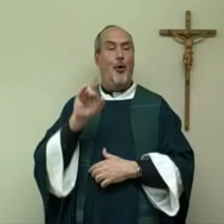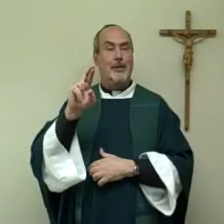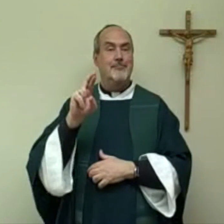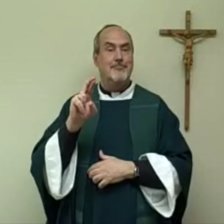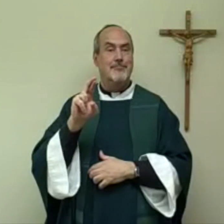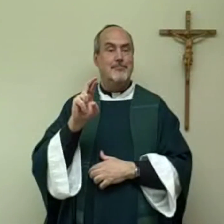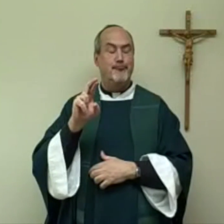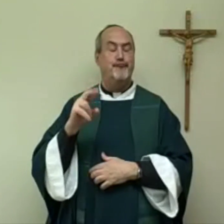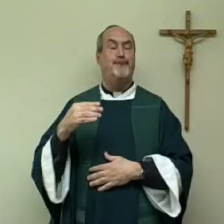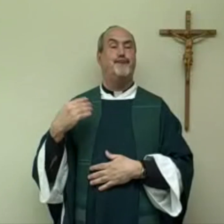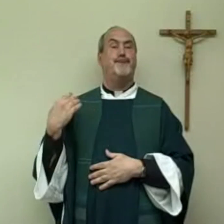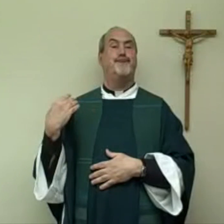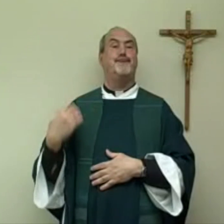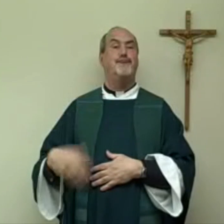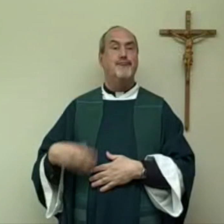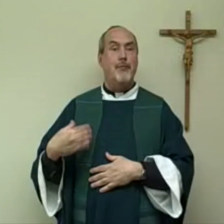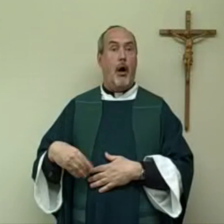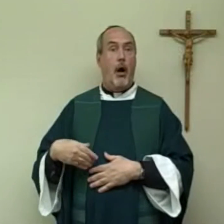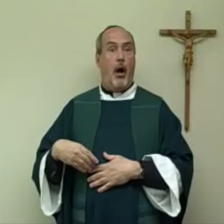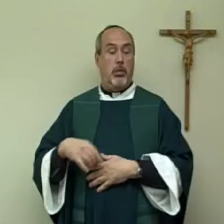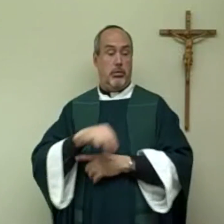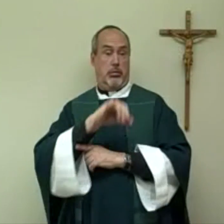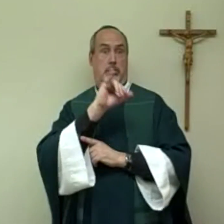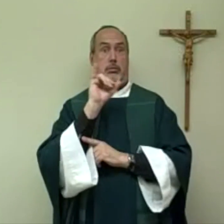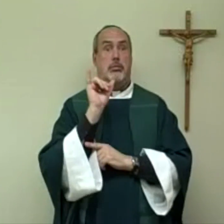all. Thus they became martyrs.